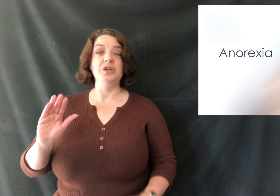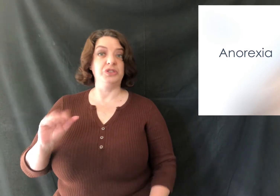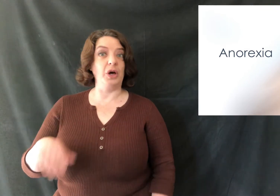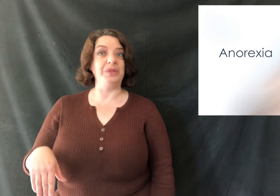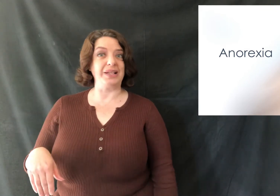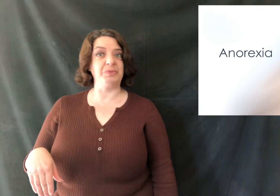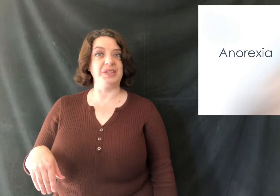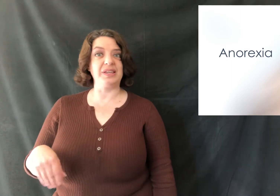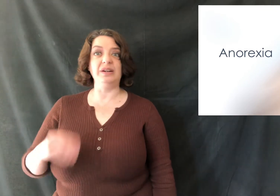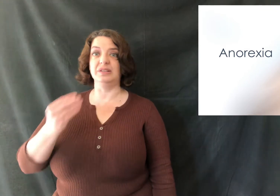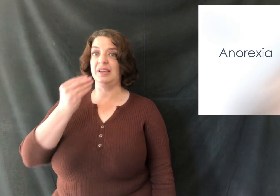So that's what the sign looks like.